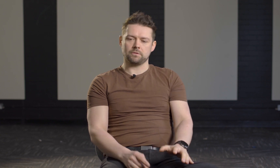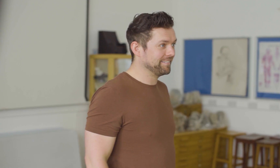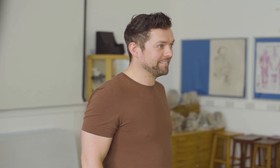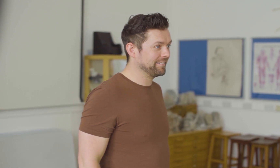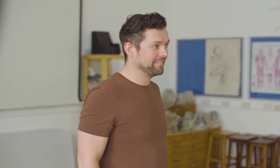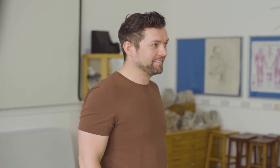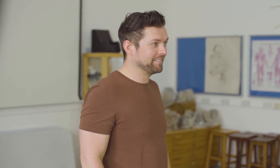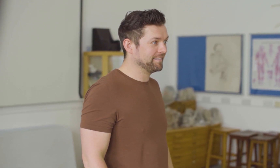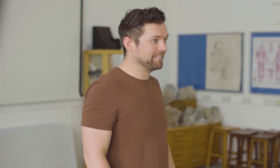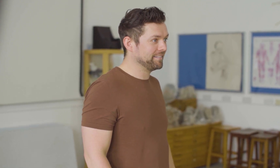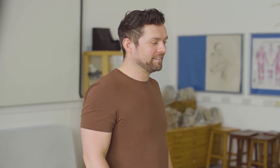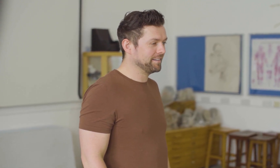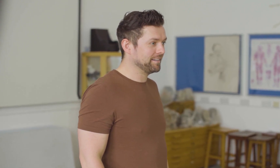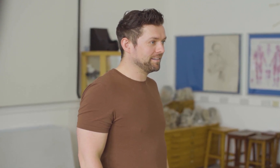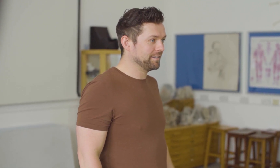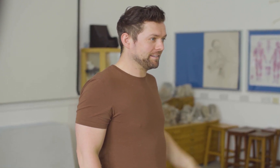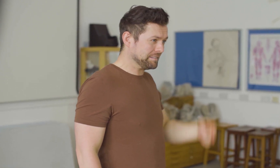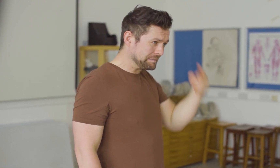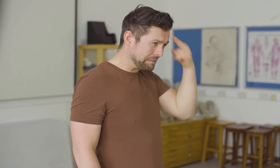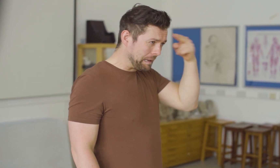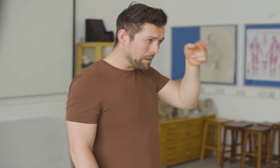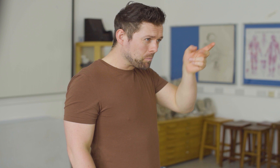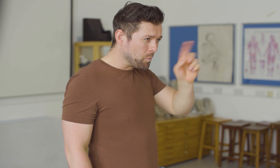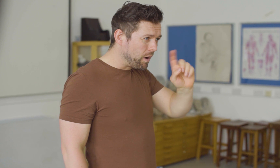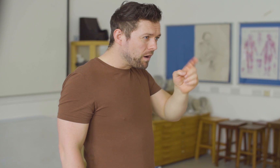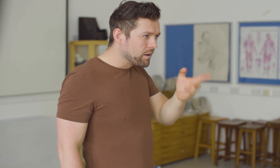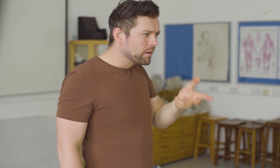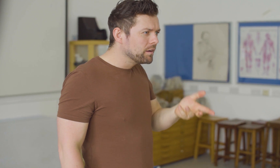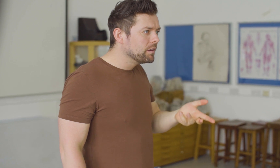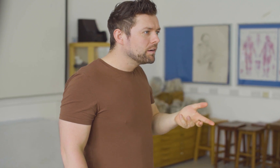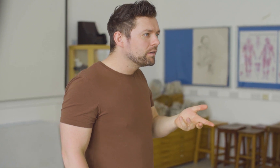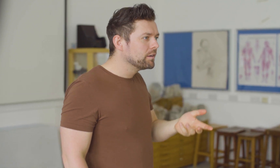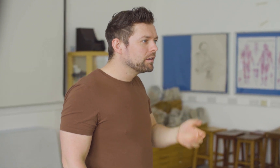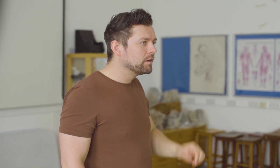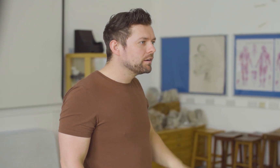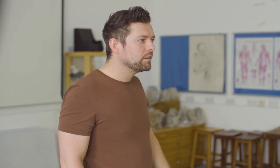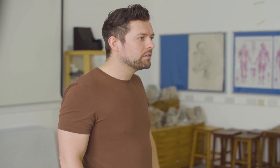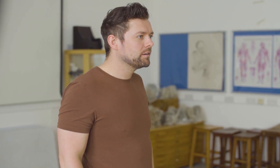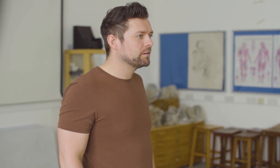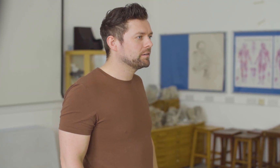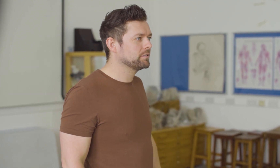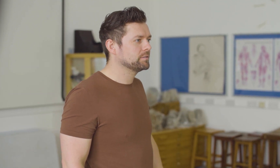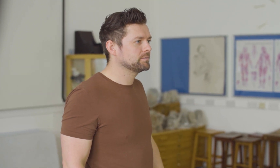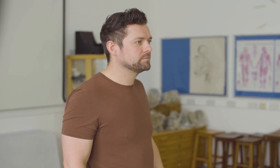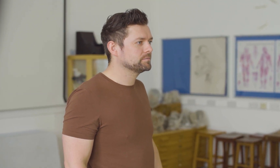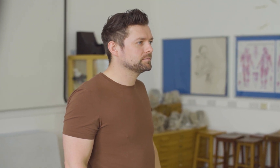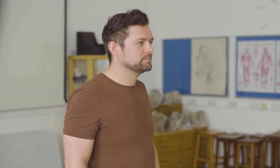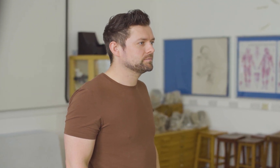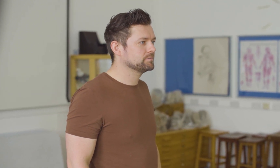goes, thanks, off you go. And we're still left with that burden of everything that we've internalized and then reproduced